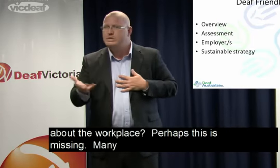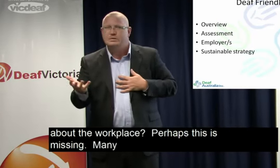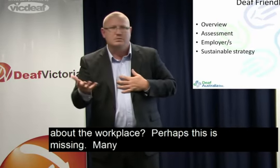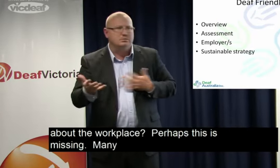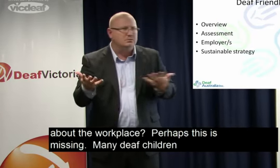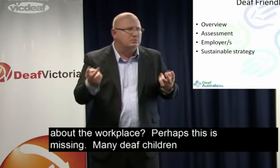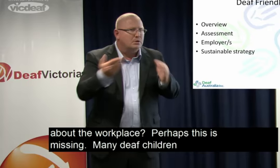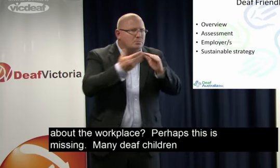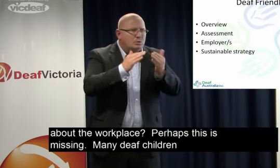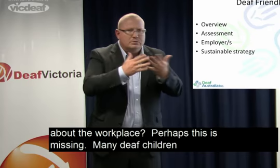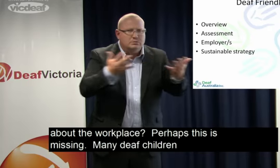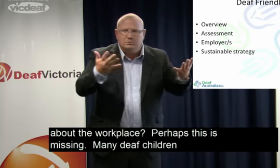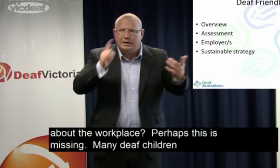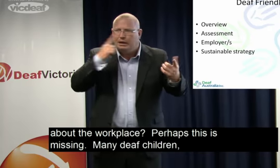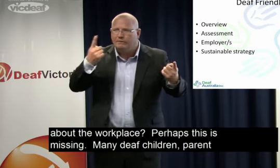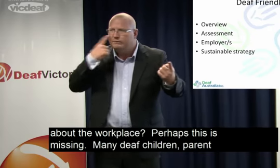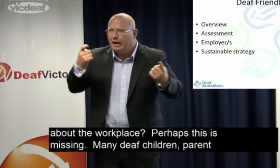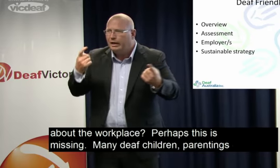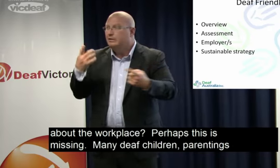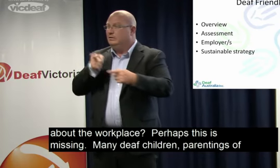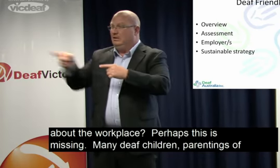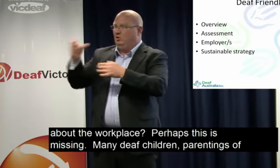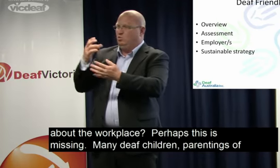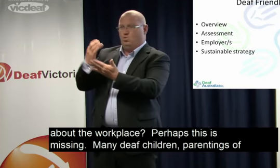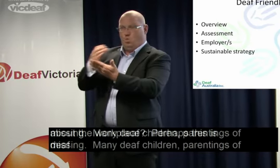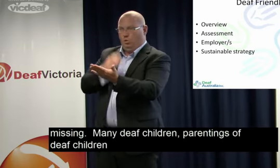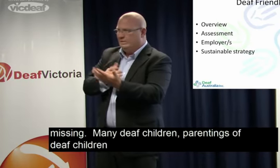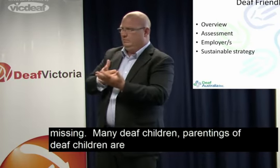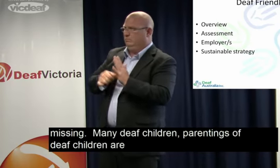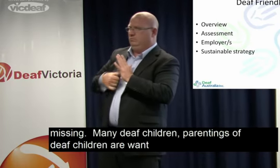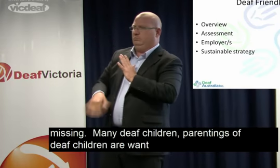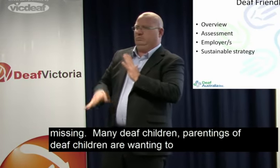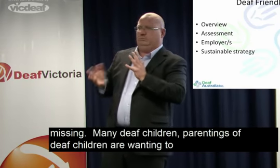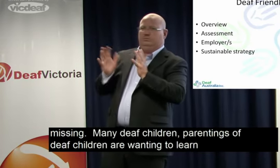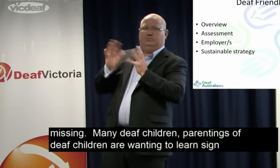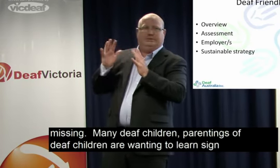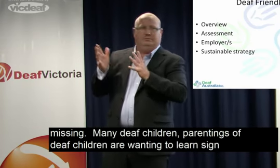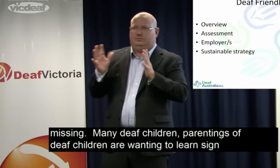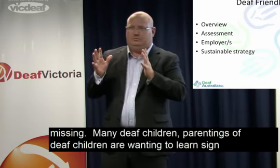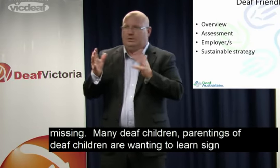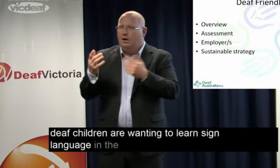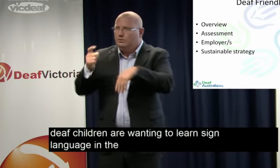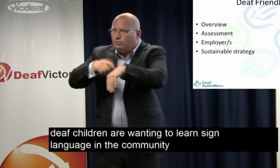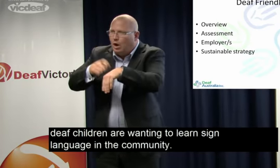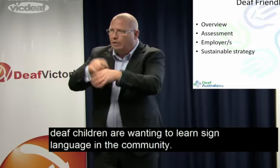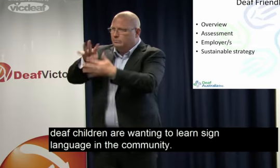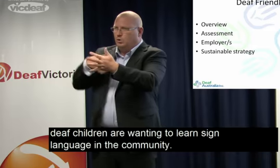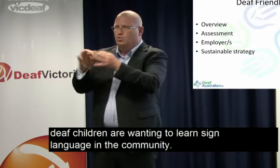parents of deaf children are wanting to learn sign language in the community. They're not able to find courses. They're cost